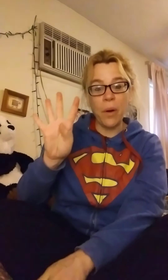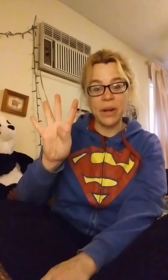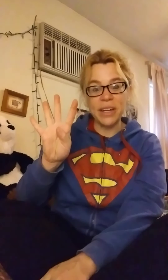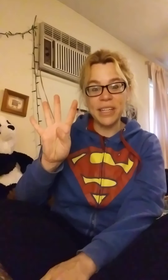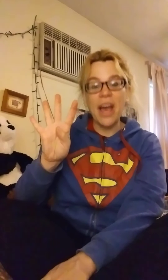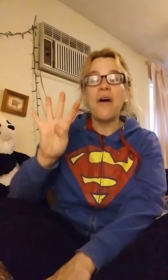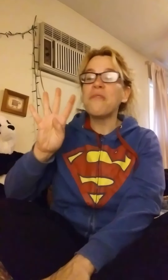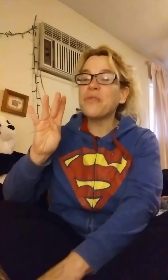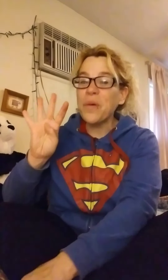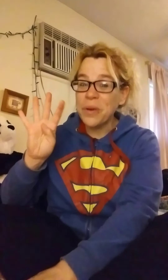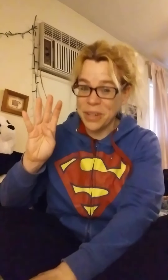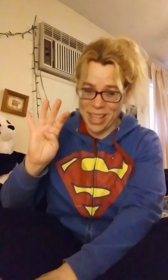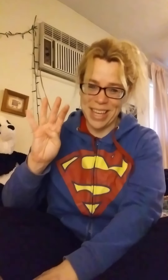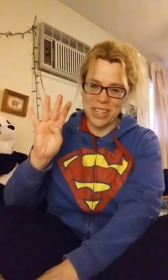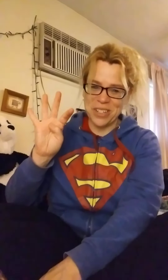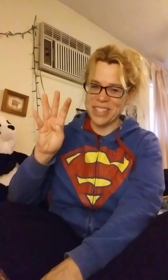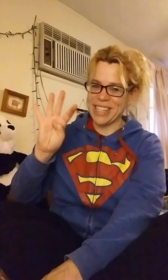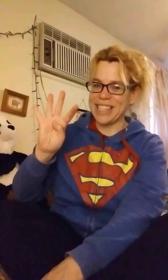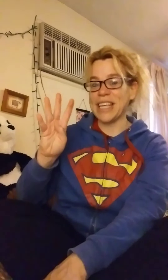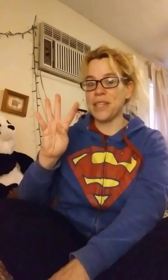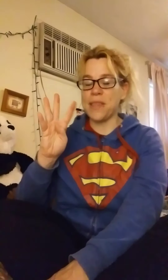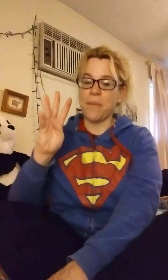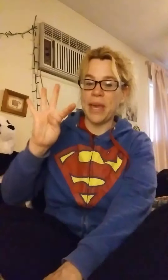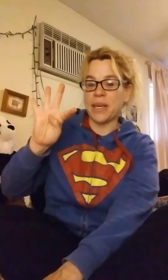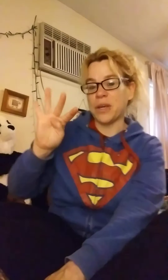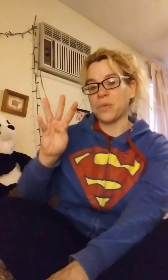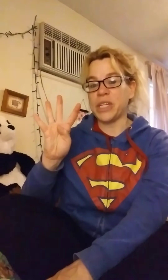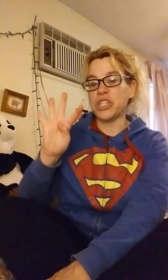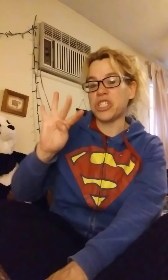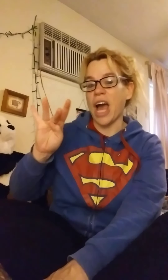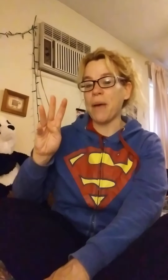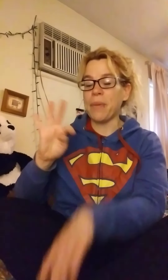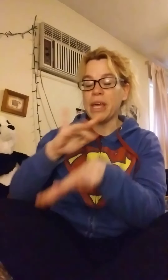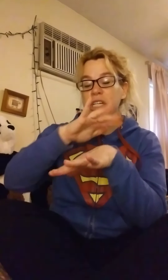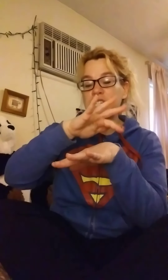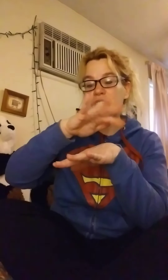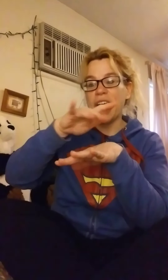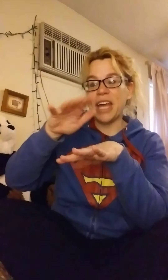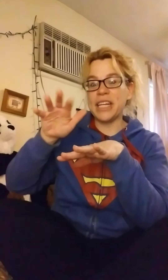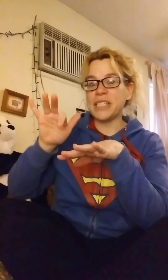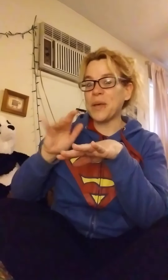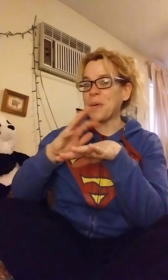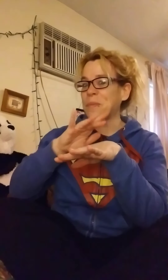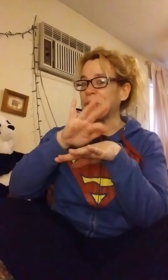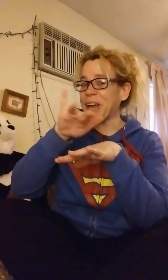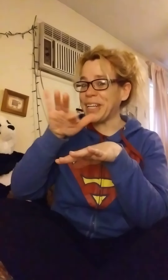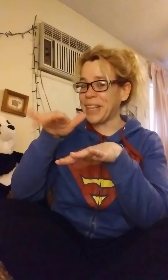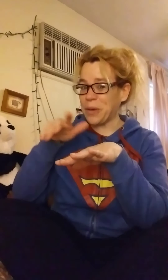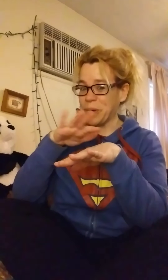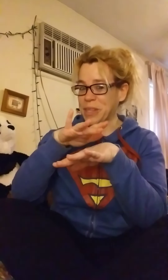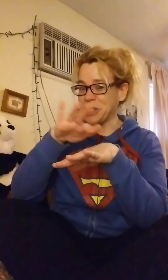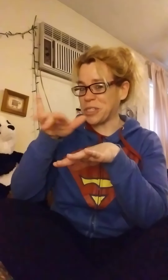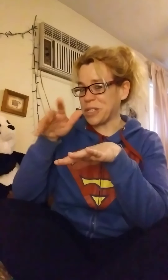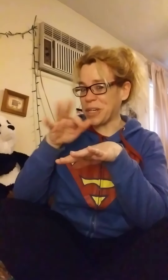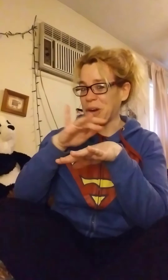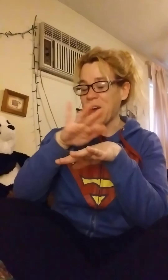1, 2, 3, 4. 4 little cookies in the bakery shop, shining so brightly with the sugar on